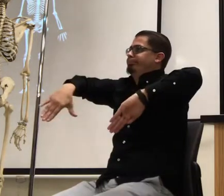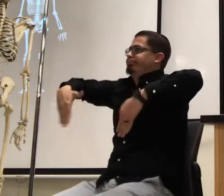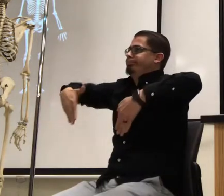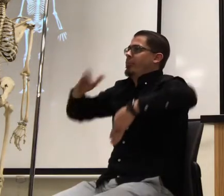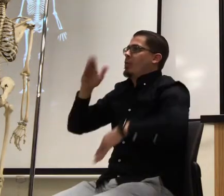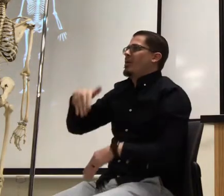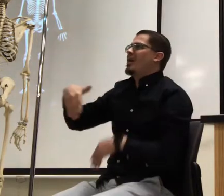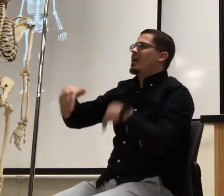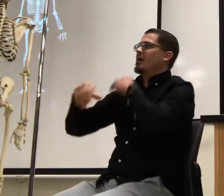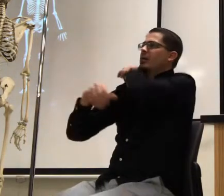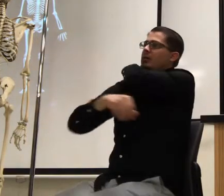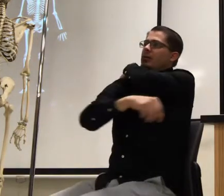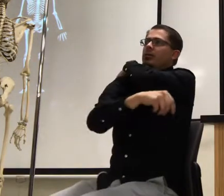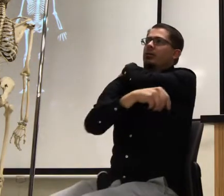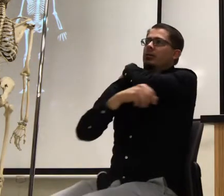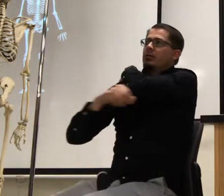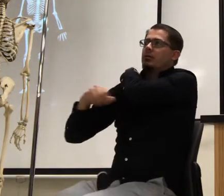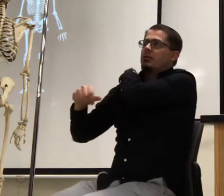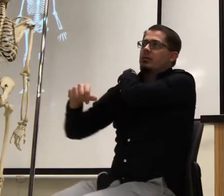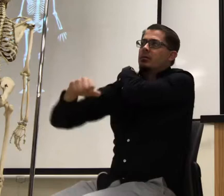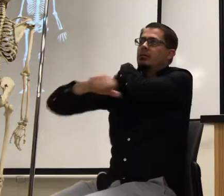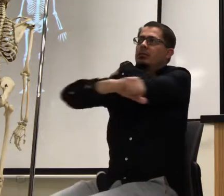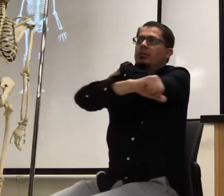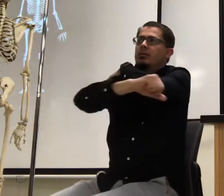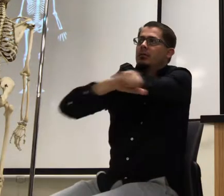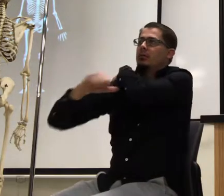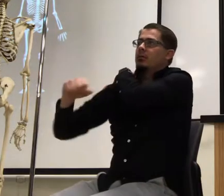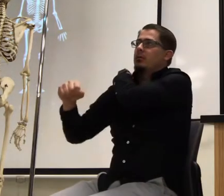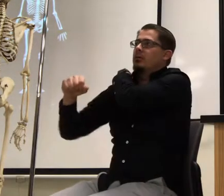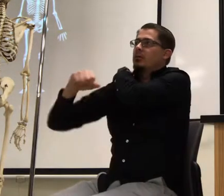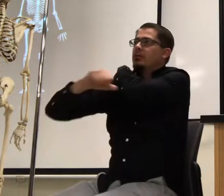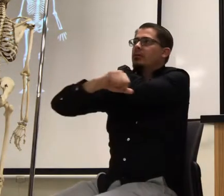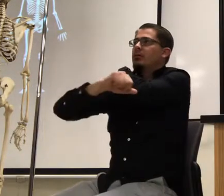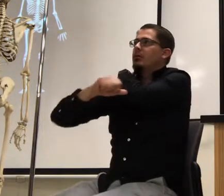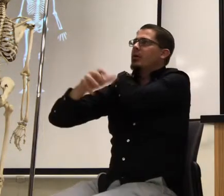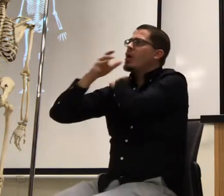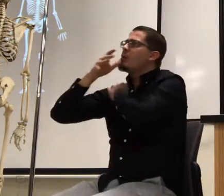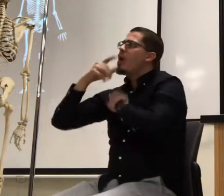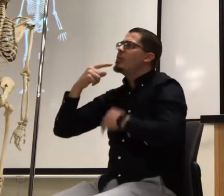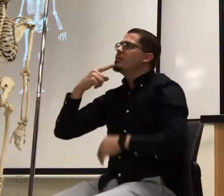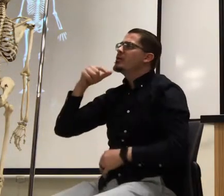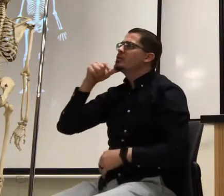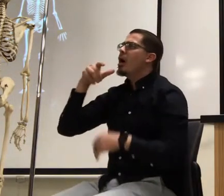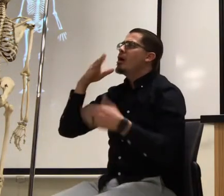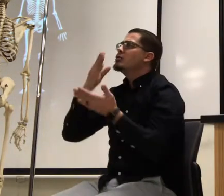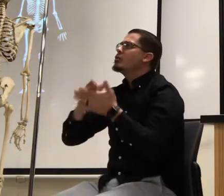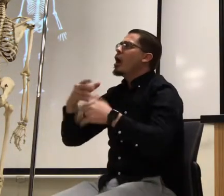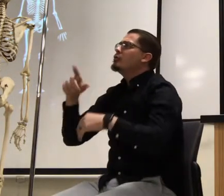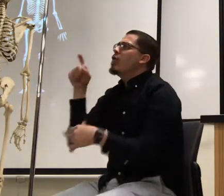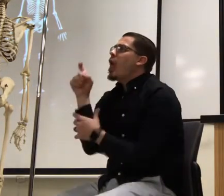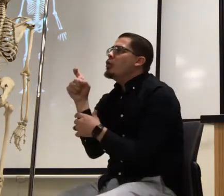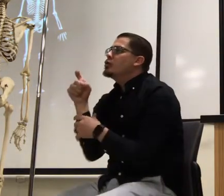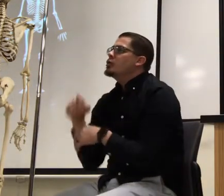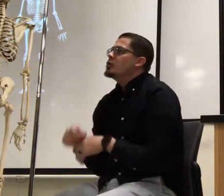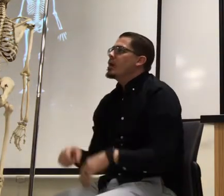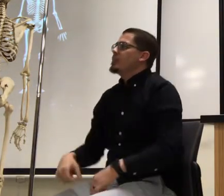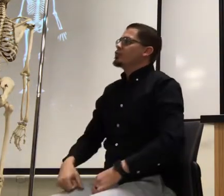If your mom says, stop slouching, stand up straight, throw your shoulders back like at military attention, you know, to hut.